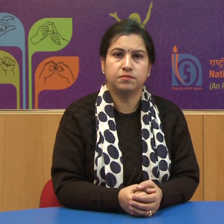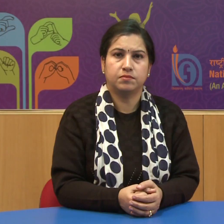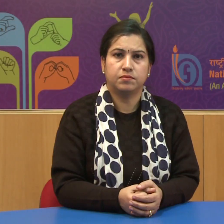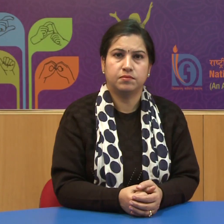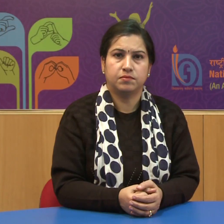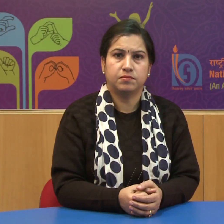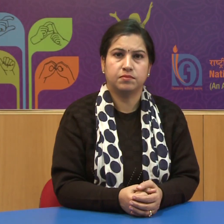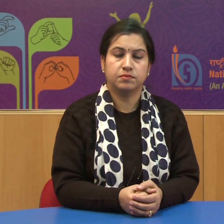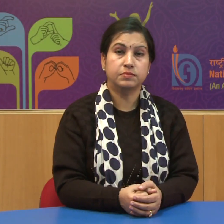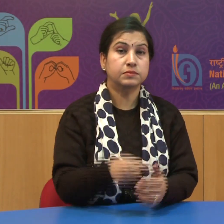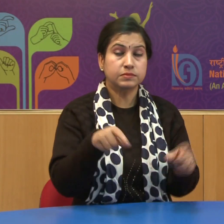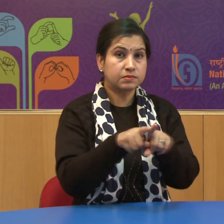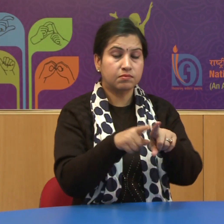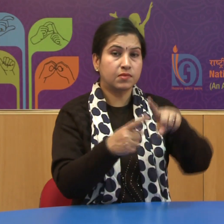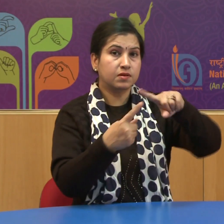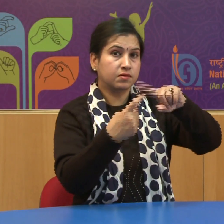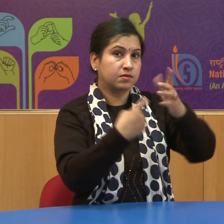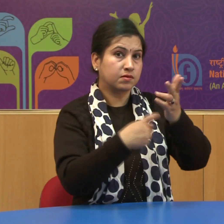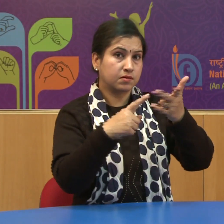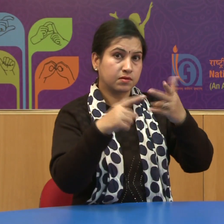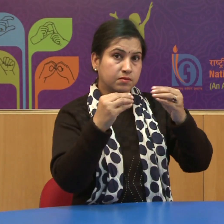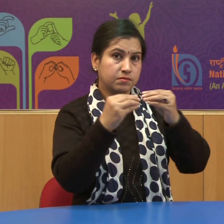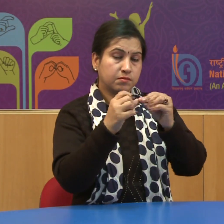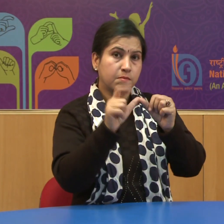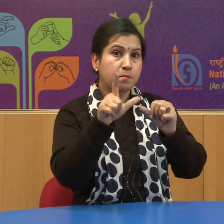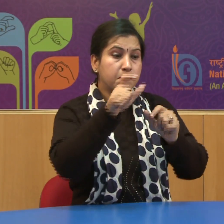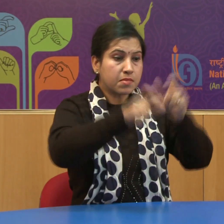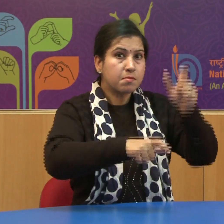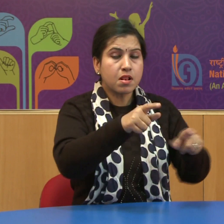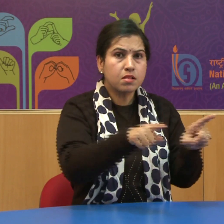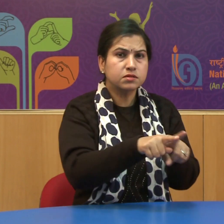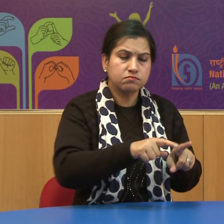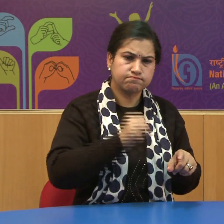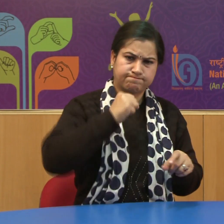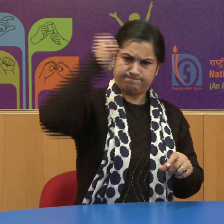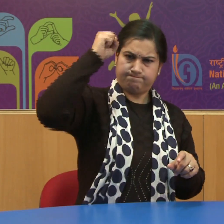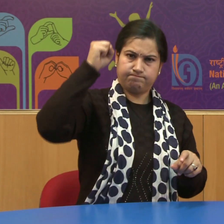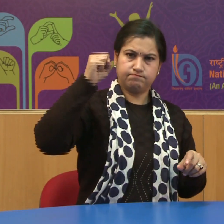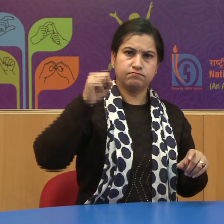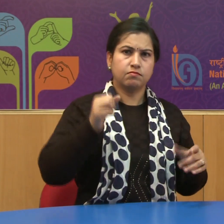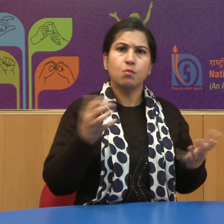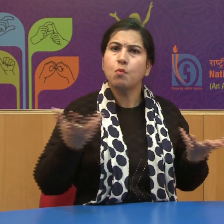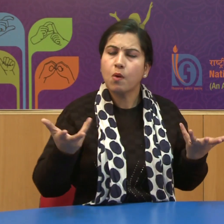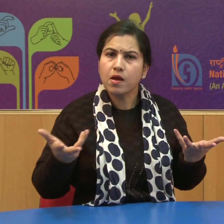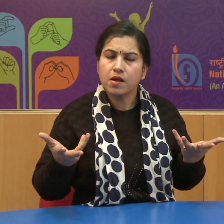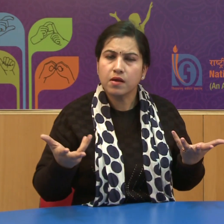The tribal people rebelled against the British rulers because of